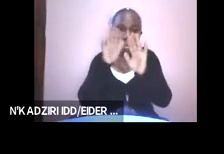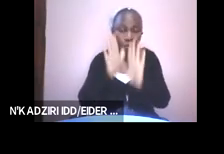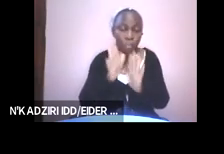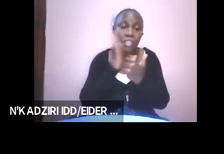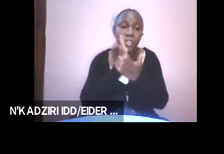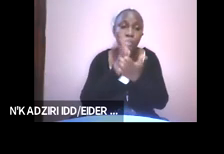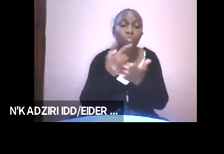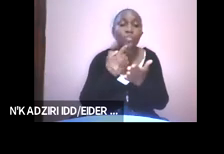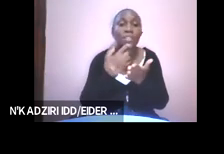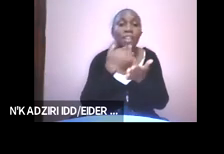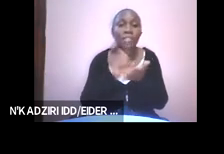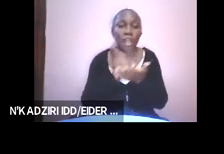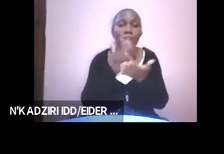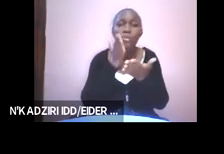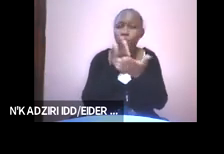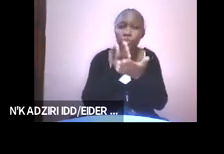in as much as we have